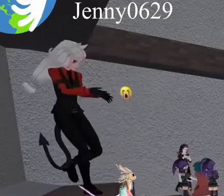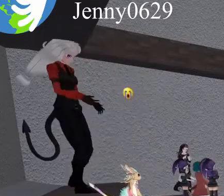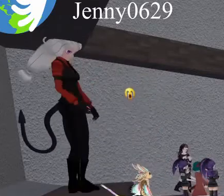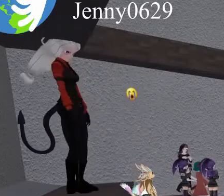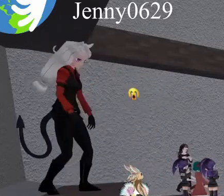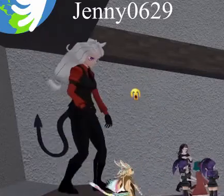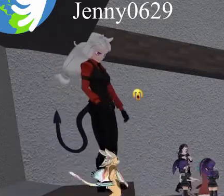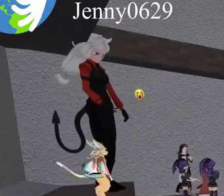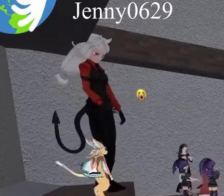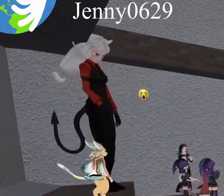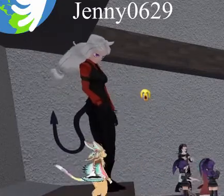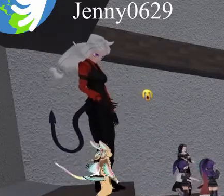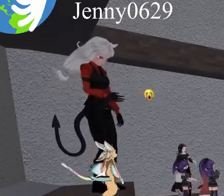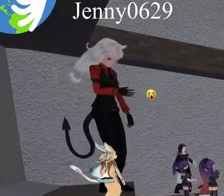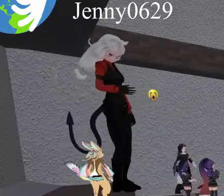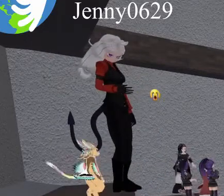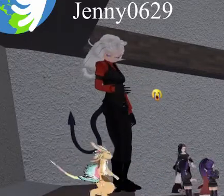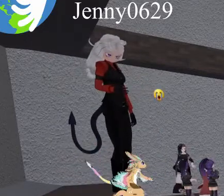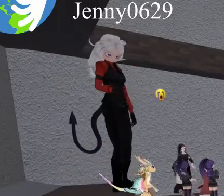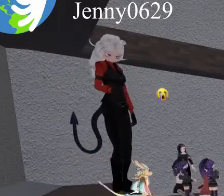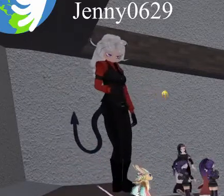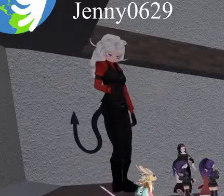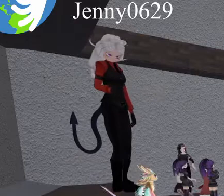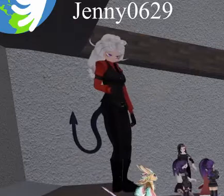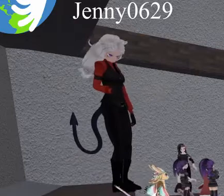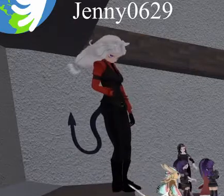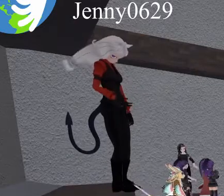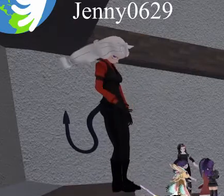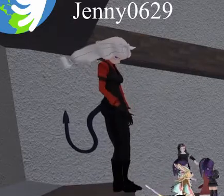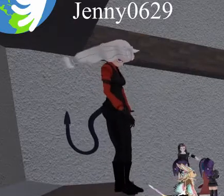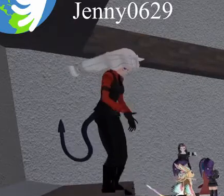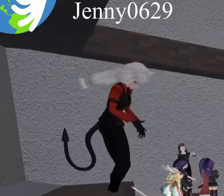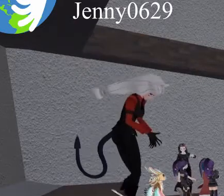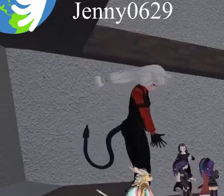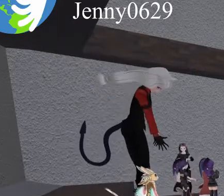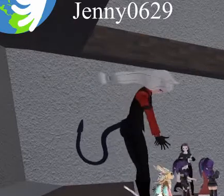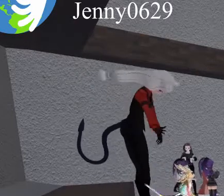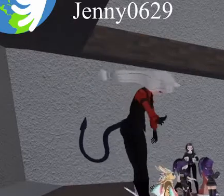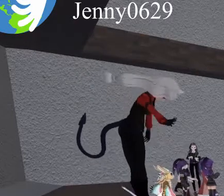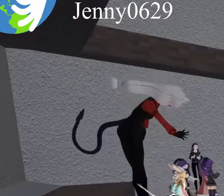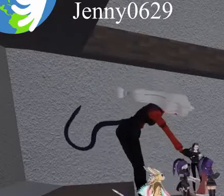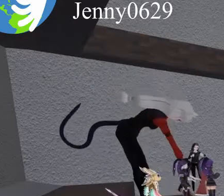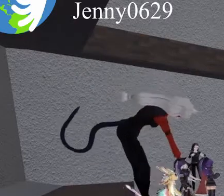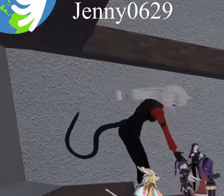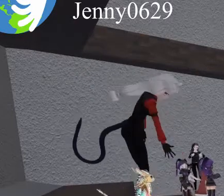doing Someone smash a cake in someone's face. I can't really That'd be replicate epic. that. Oh, CER?